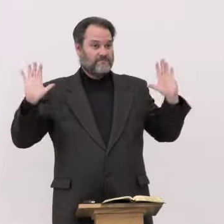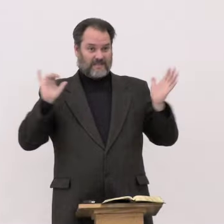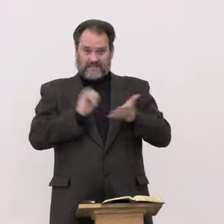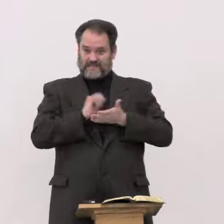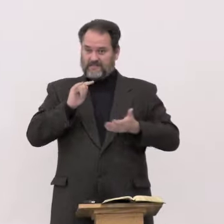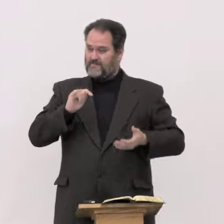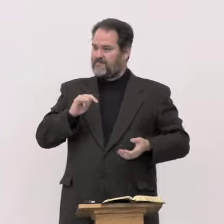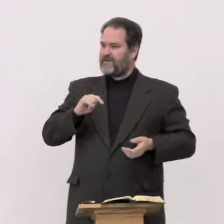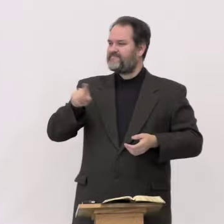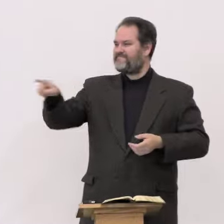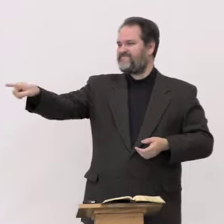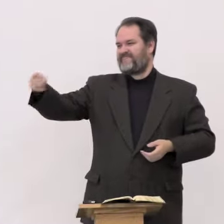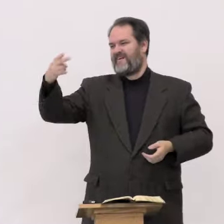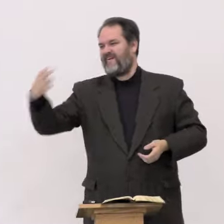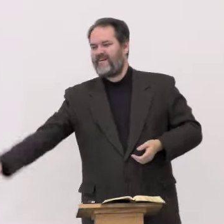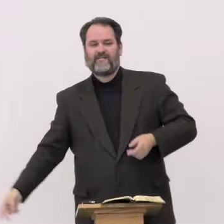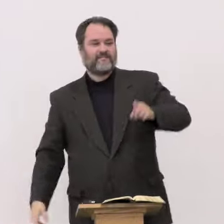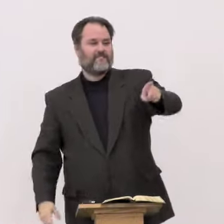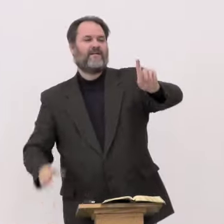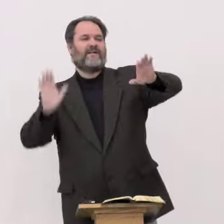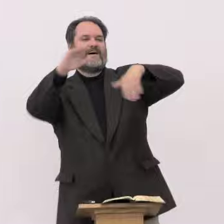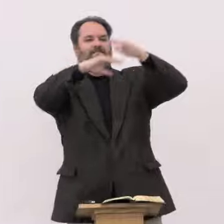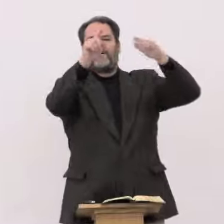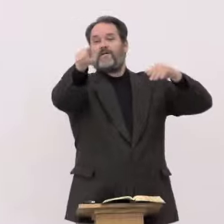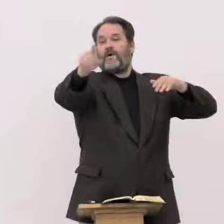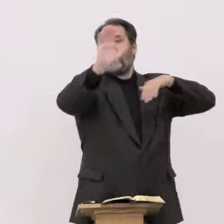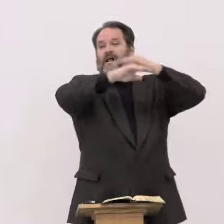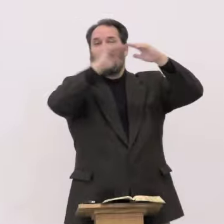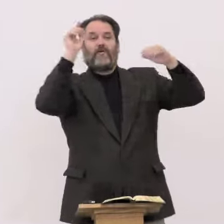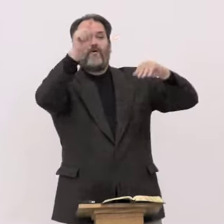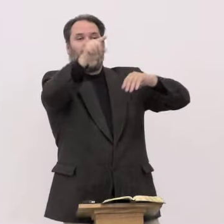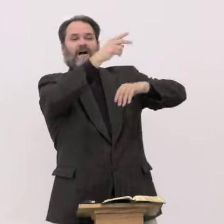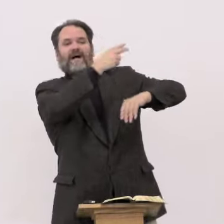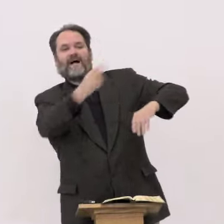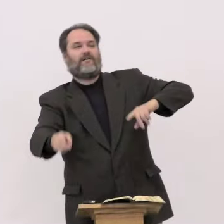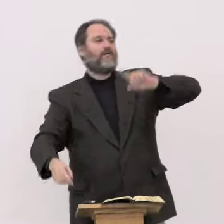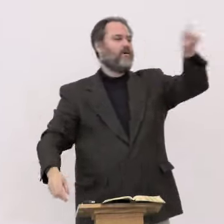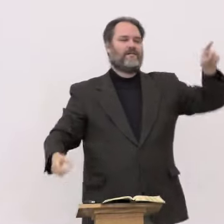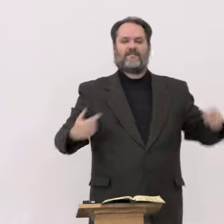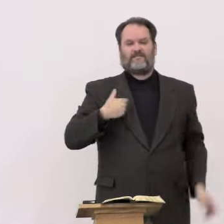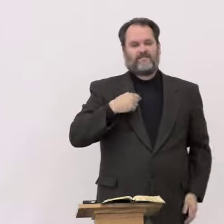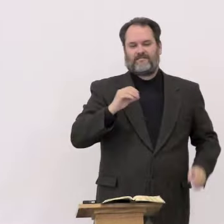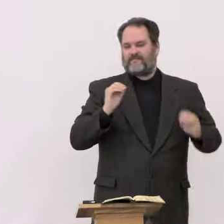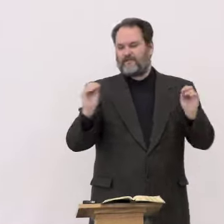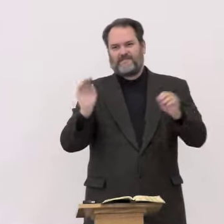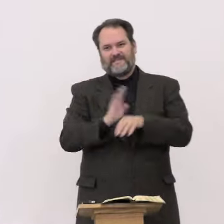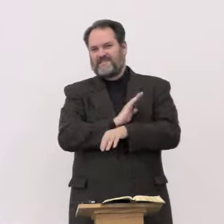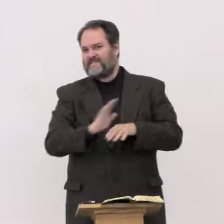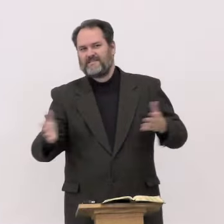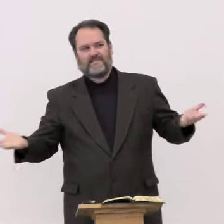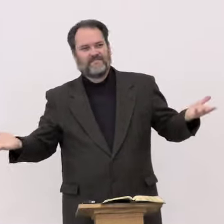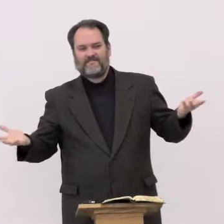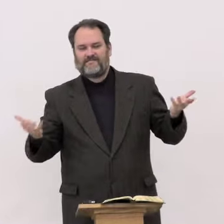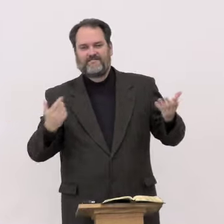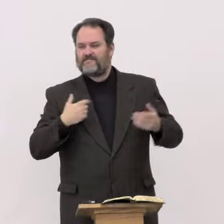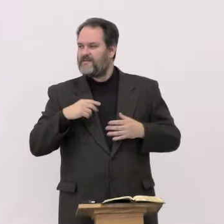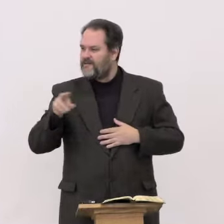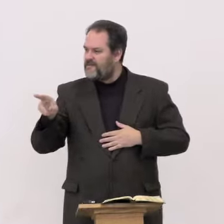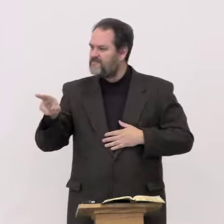the truth. That's all I'm going to do. I'm not going to say he's going to hell. I'm not going to say, I'm not going to judge everyone. I'm not